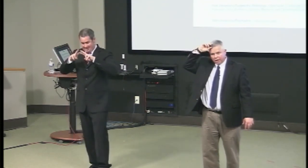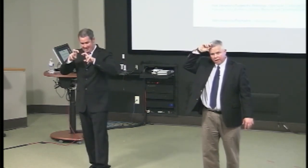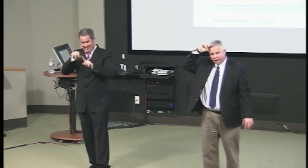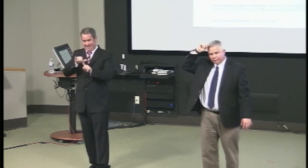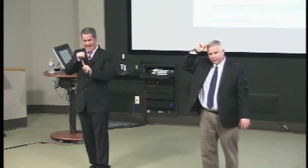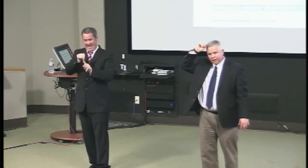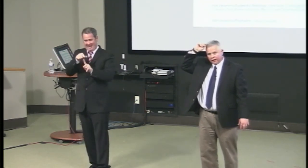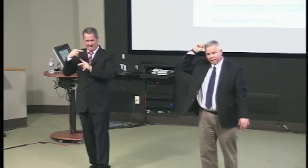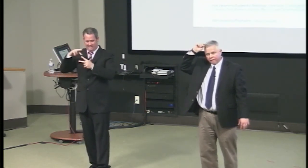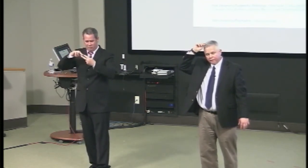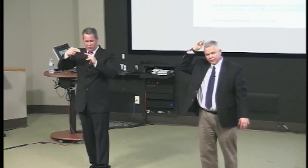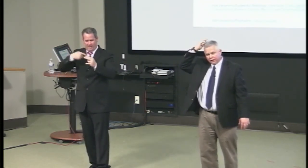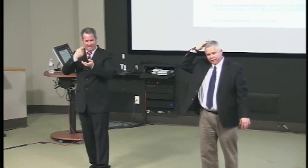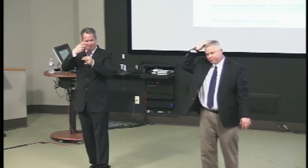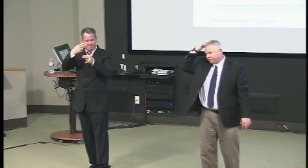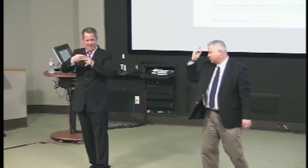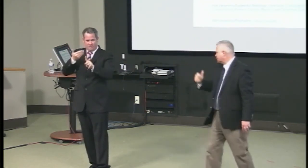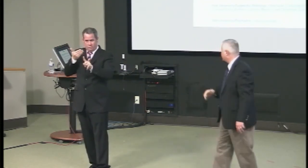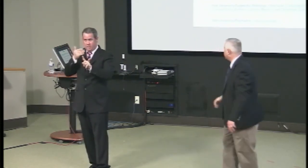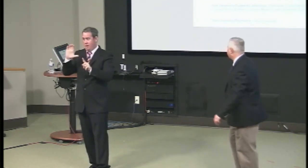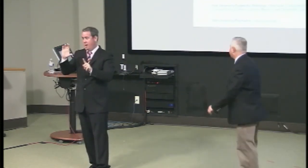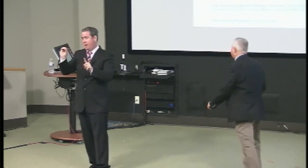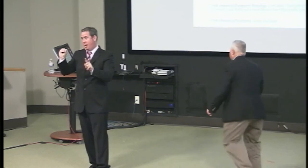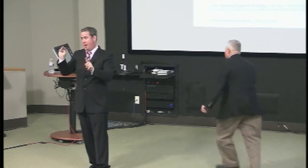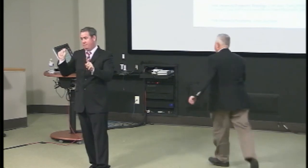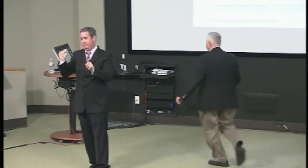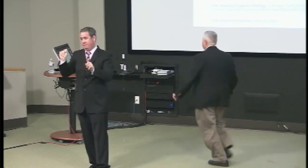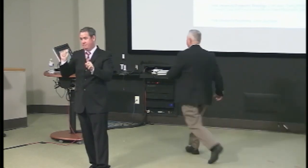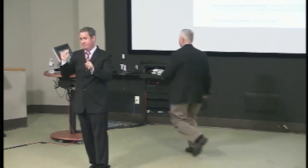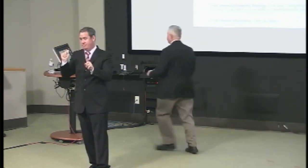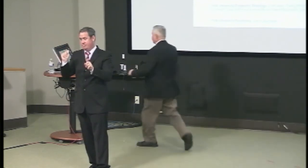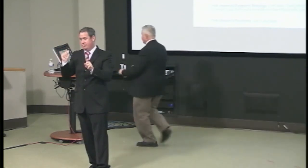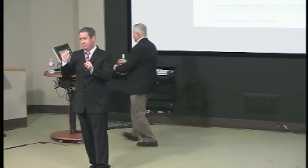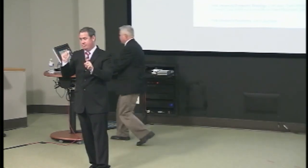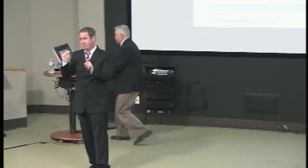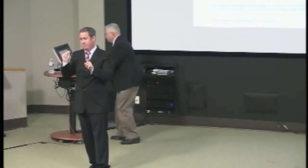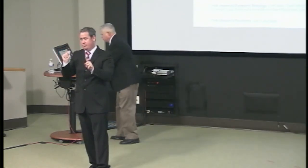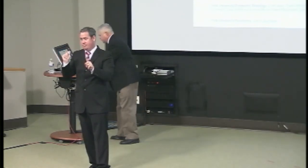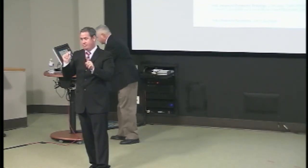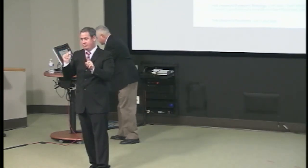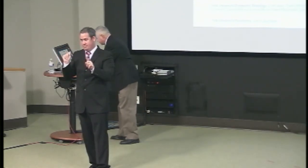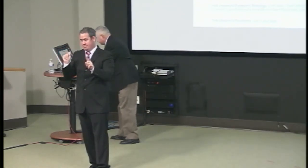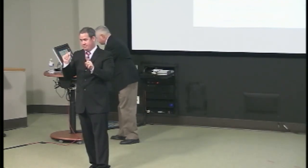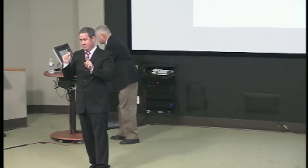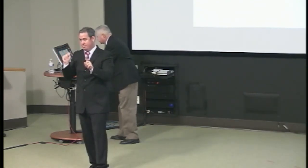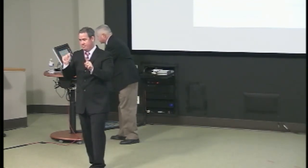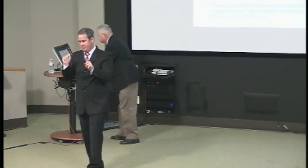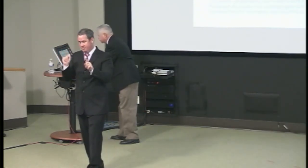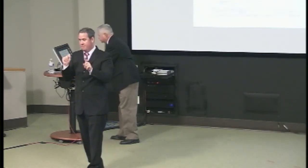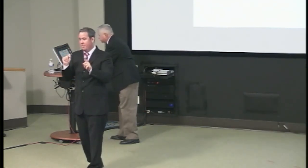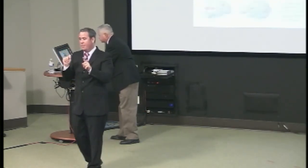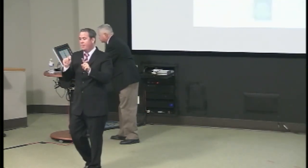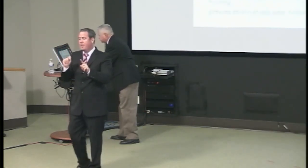greater. Let me see if I can quickly pull that up. Just take a second.